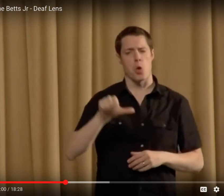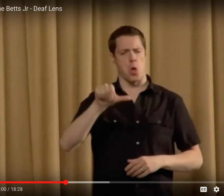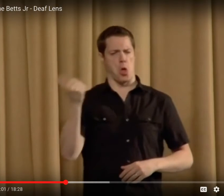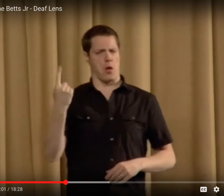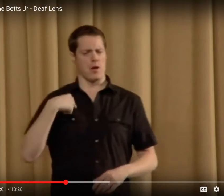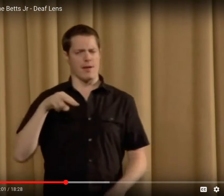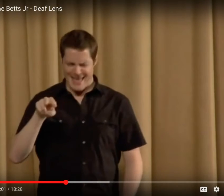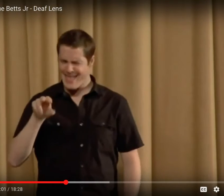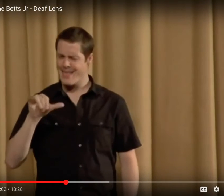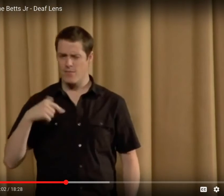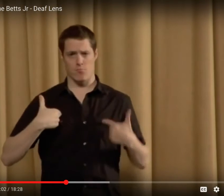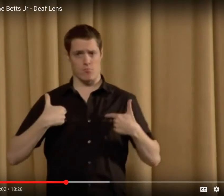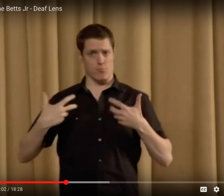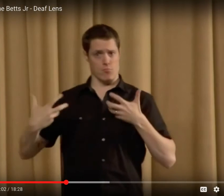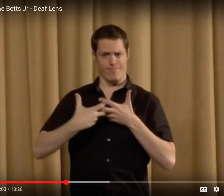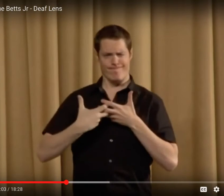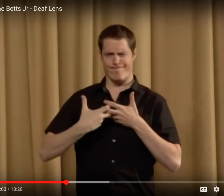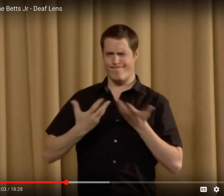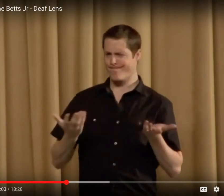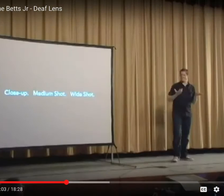you have rises, falls, you have all these different things.